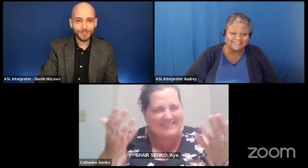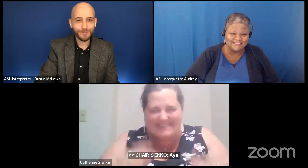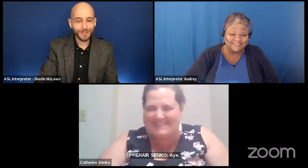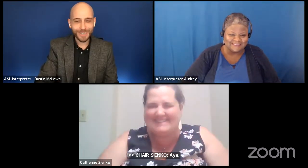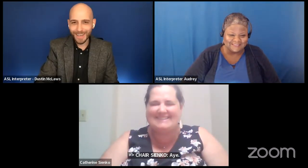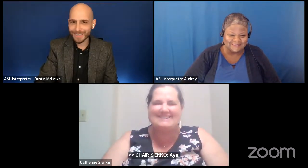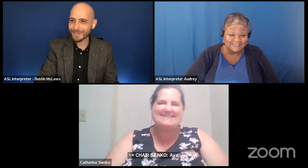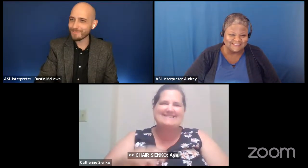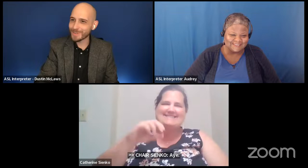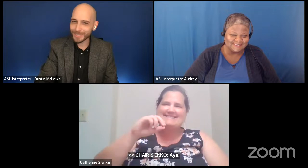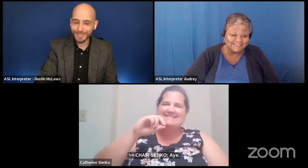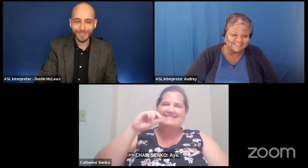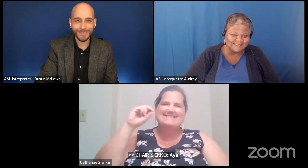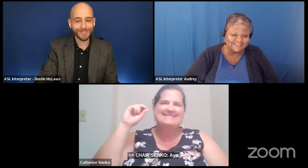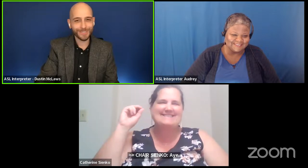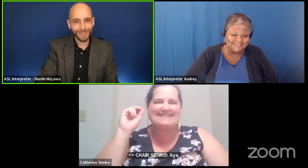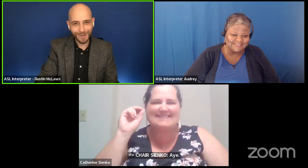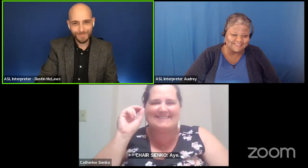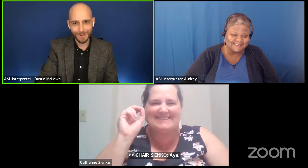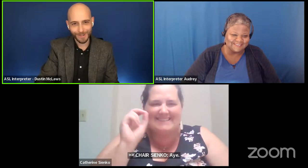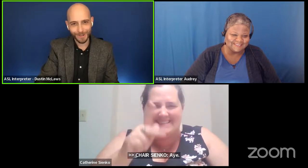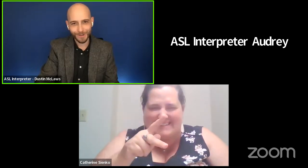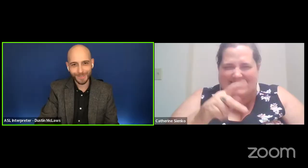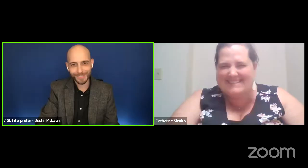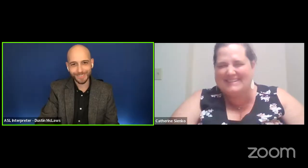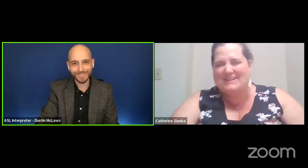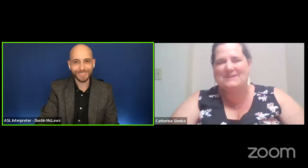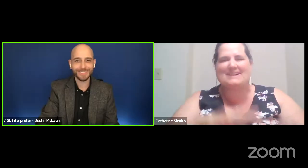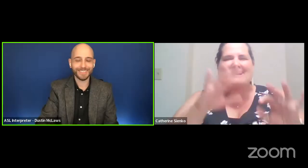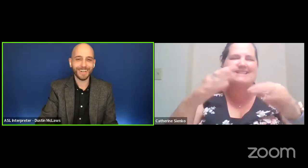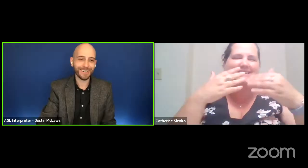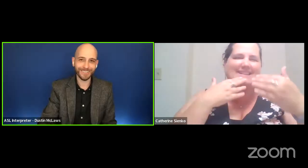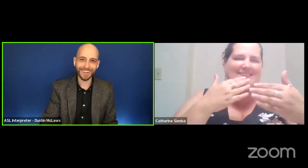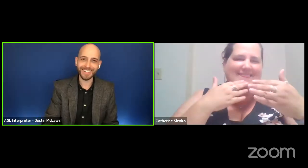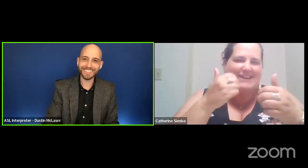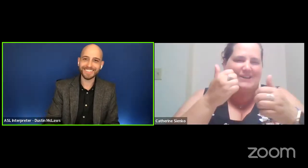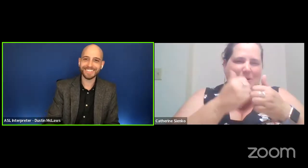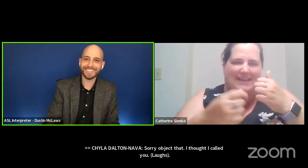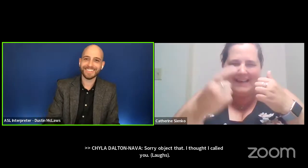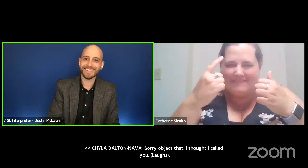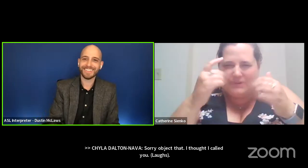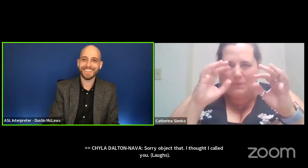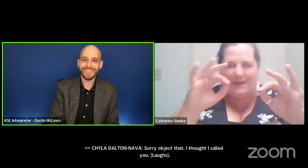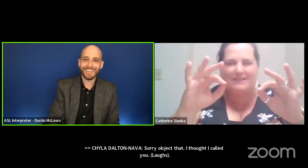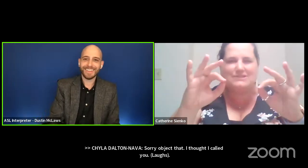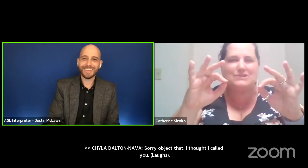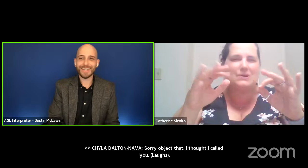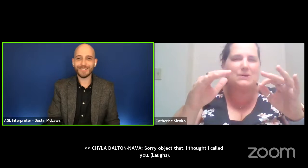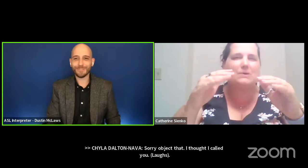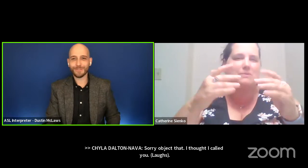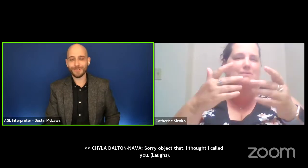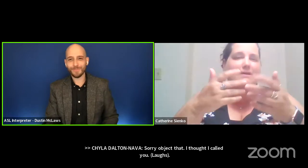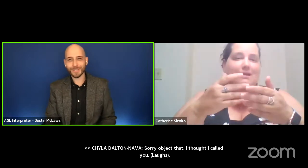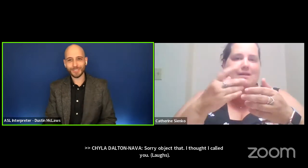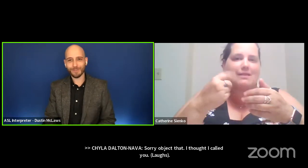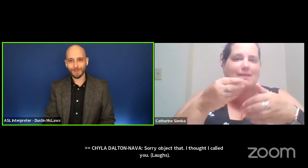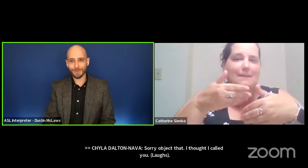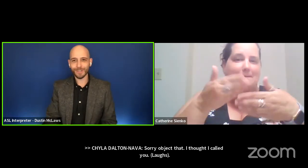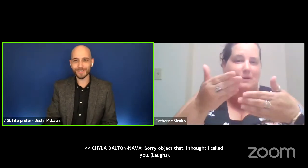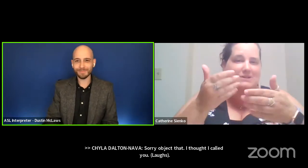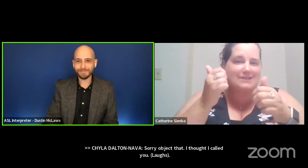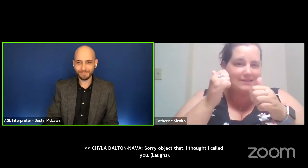How could you forget Commissioner Scarborough? All right. Thank you so